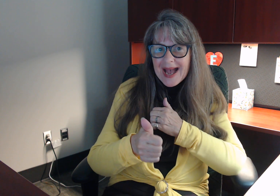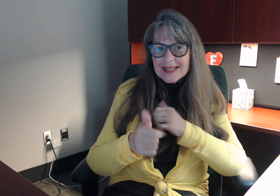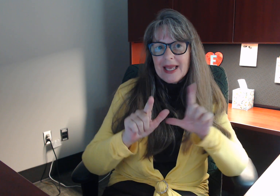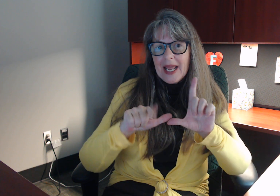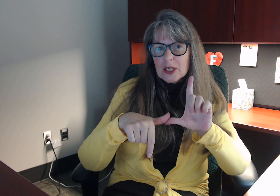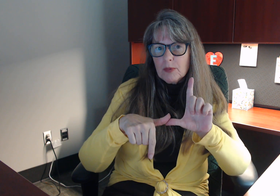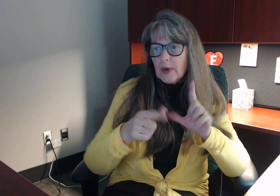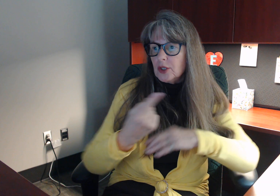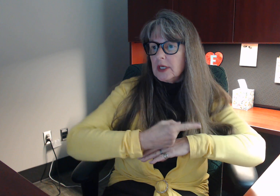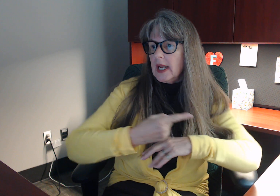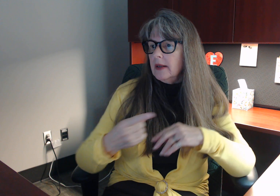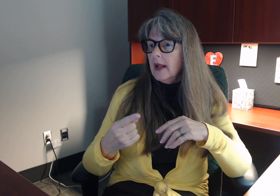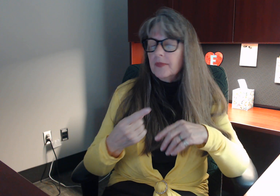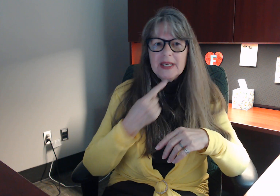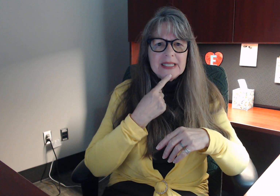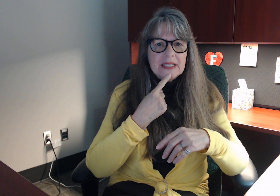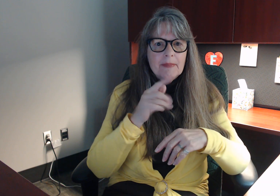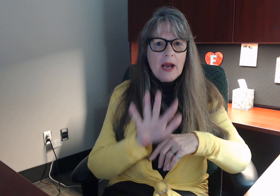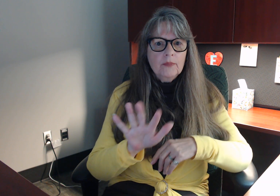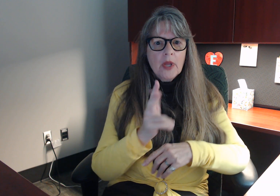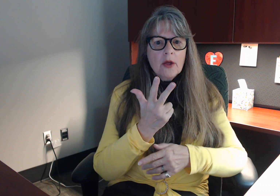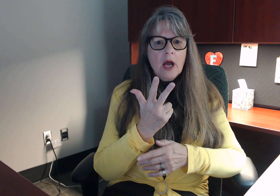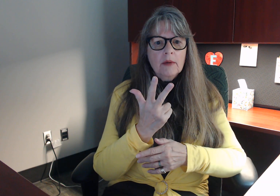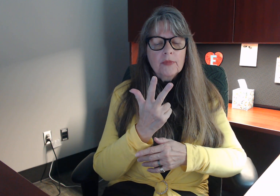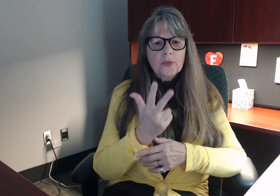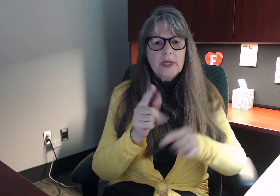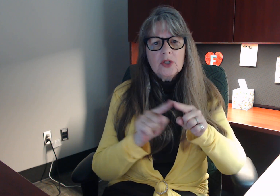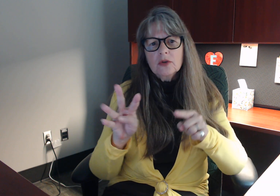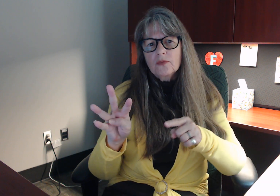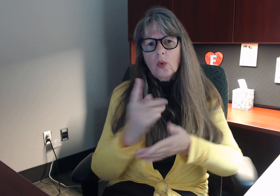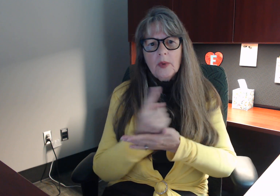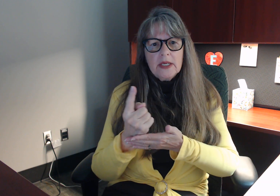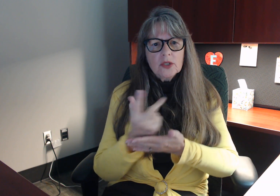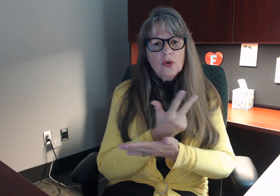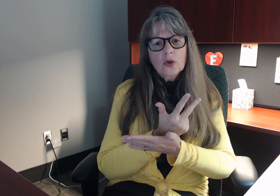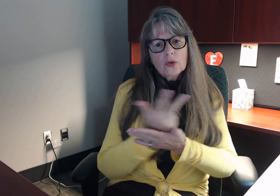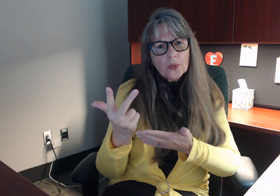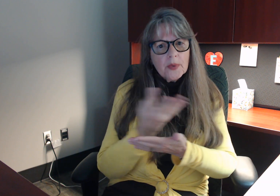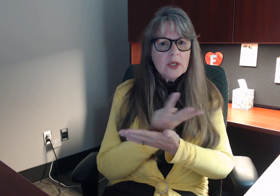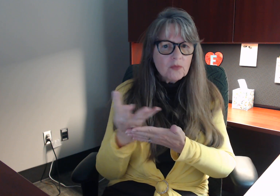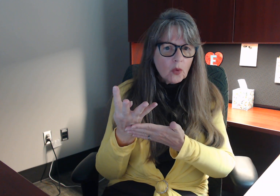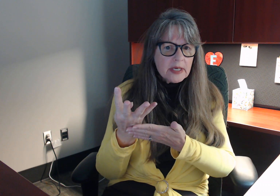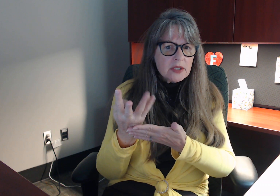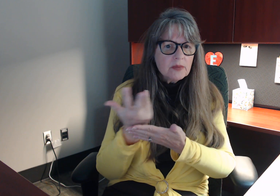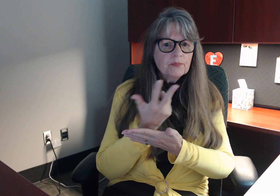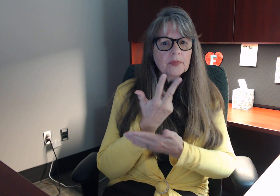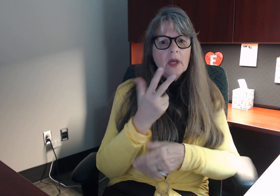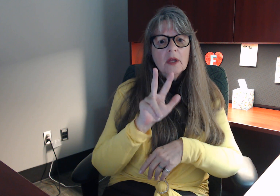that expiration date. It says about 3 to 4 weeks. So you could do 3 weeks, 4 weeks,